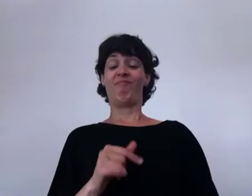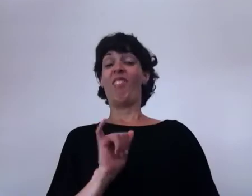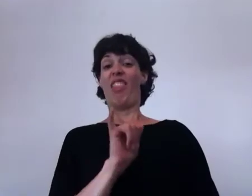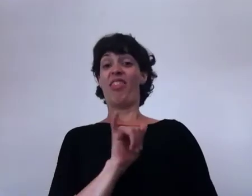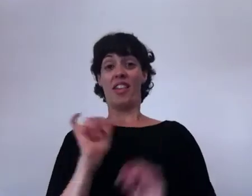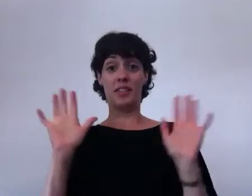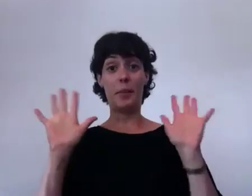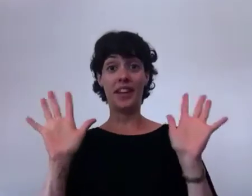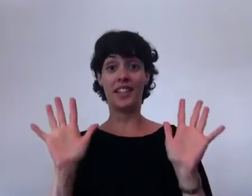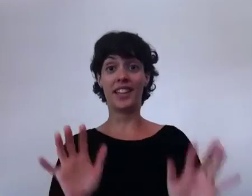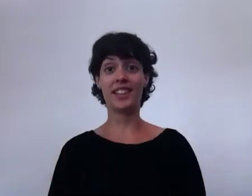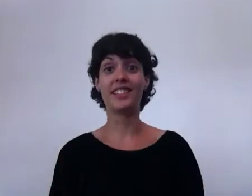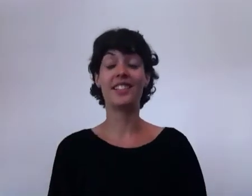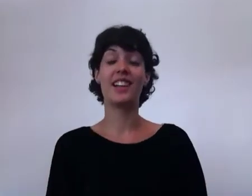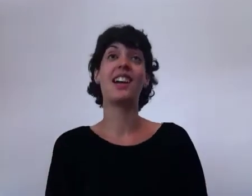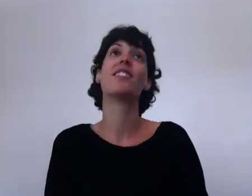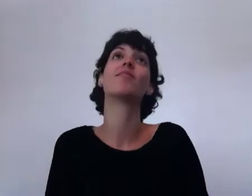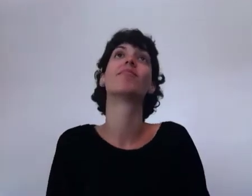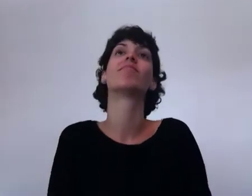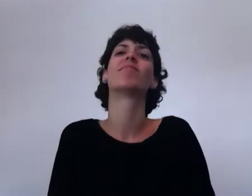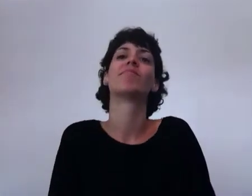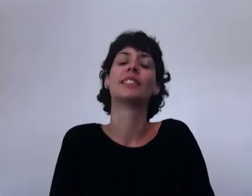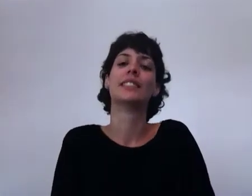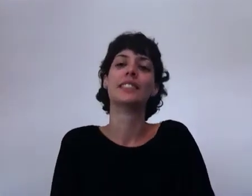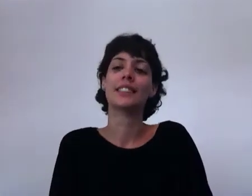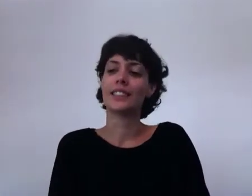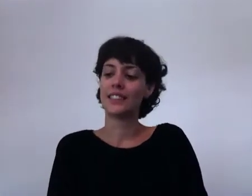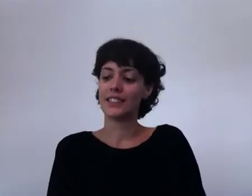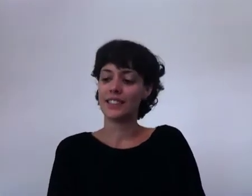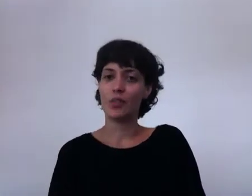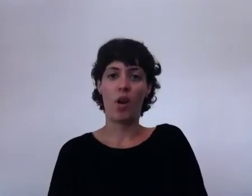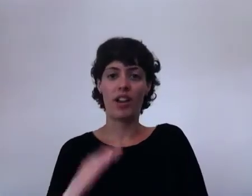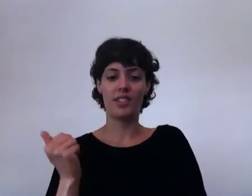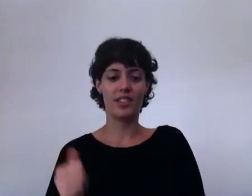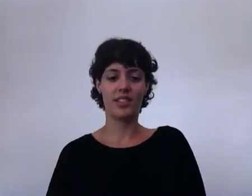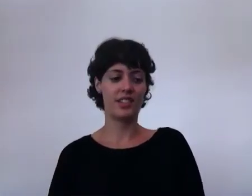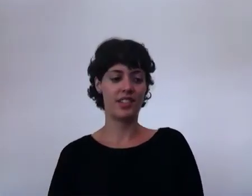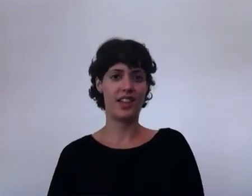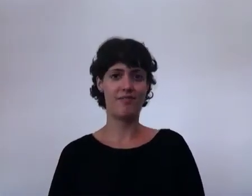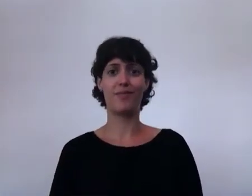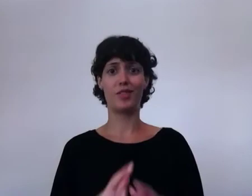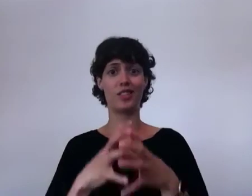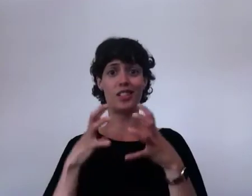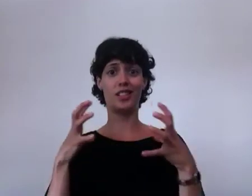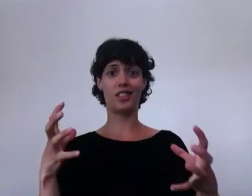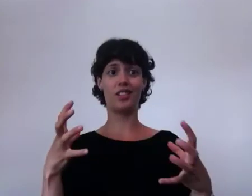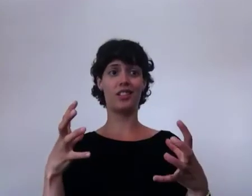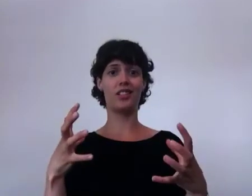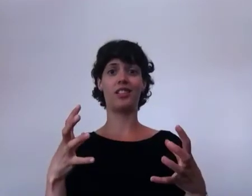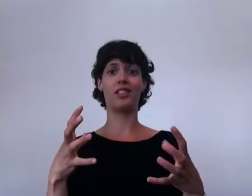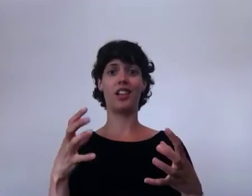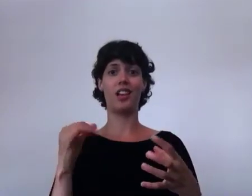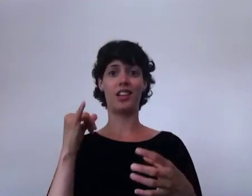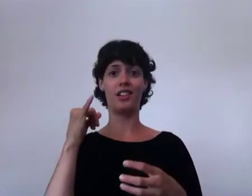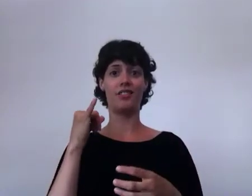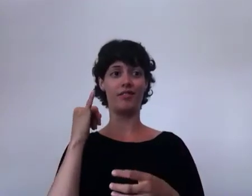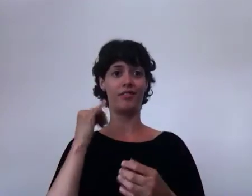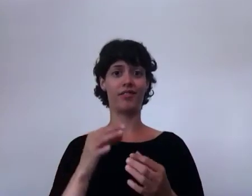issues. One is that 87% of those stops involve Black and Latino persons, and almost 90% of those